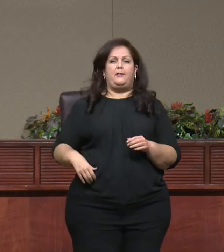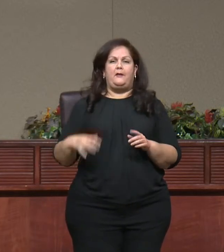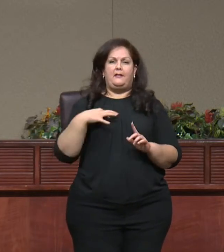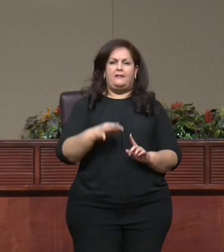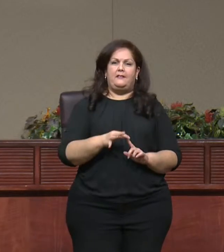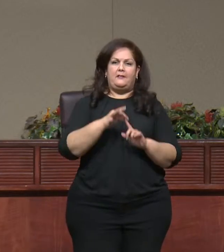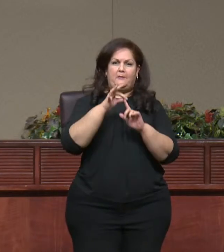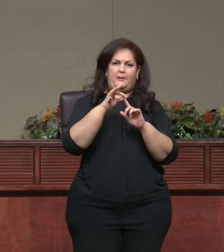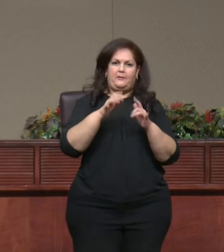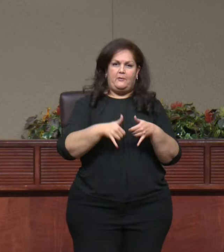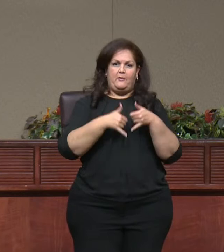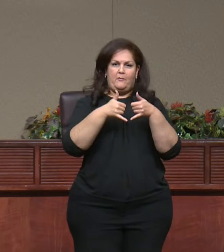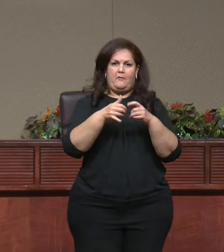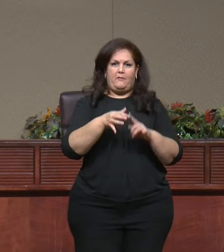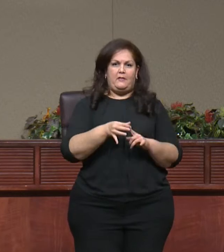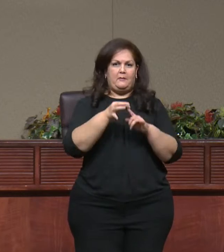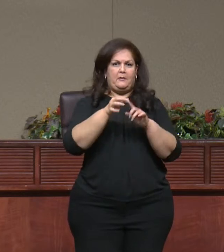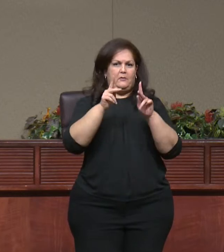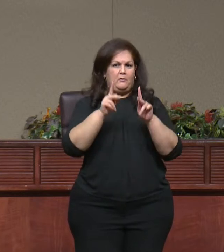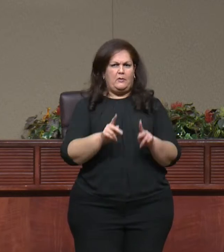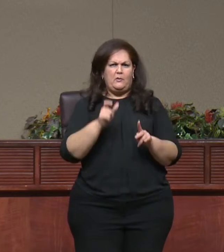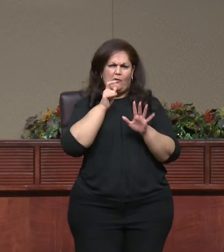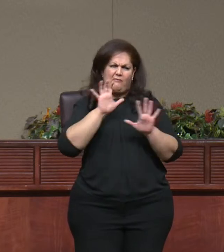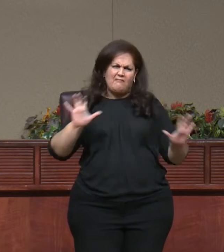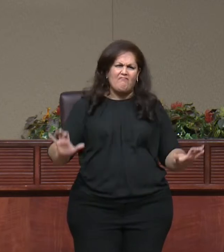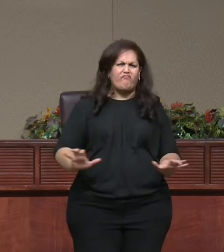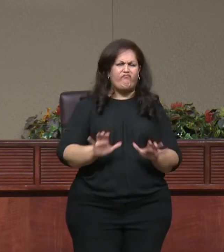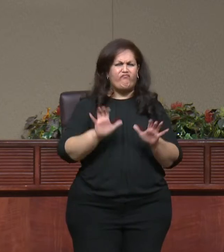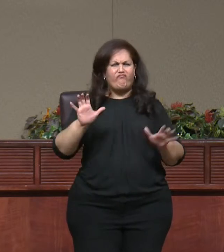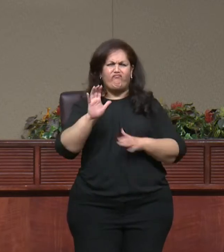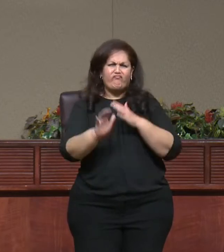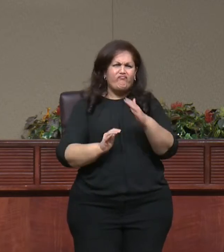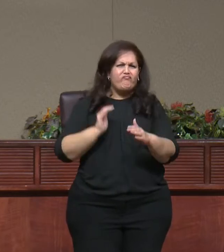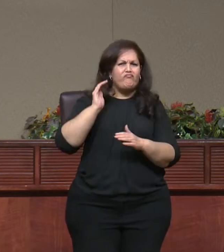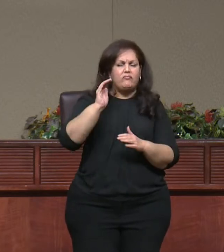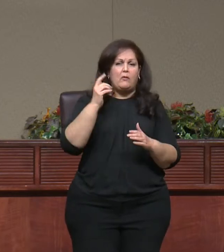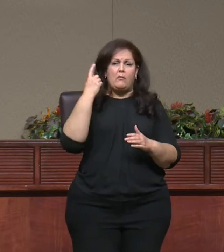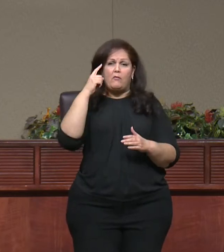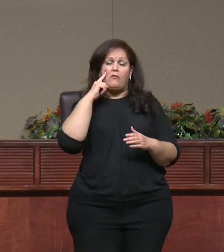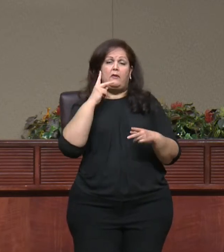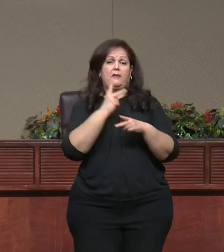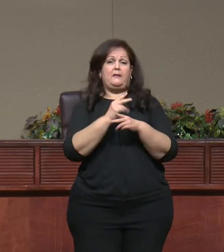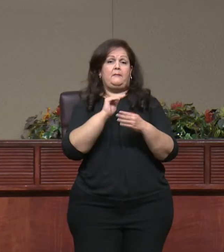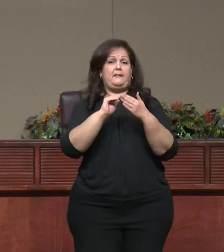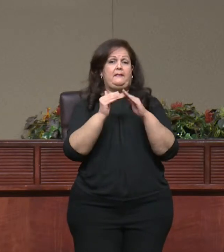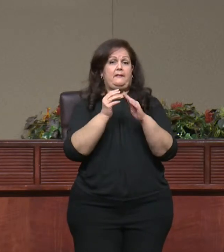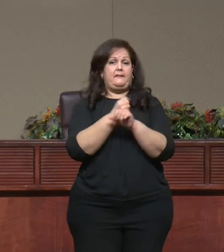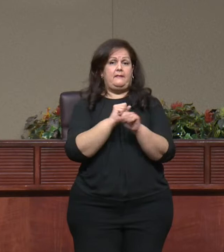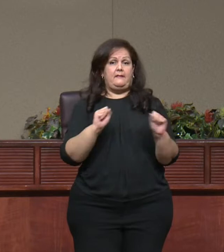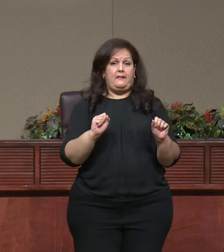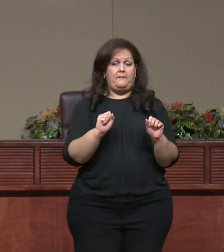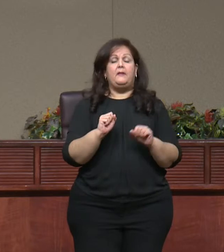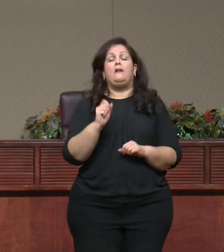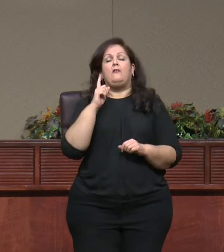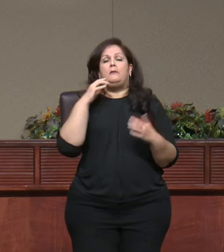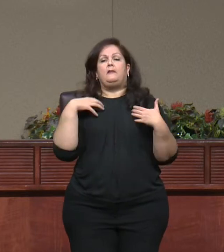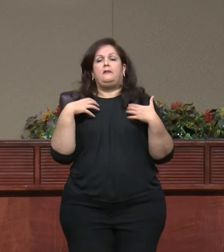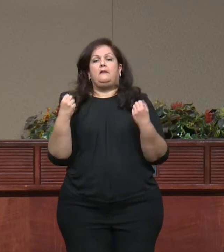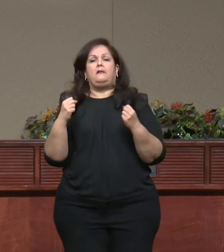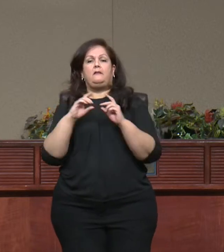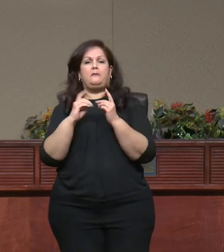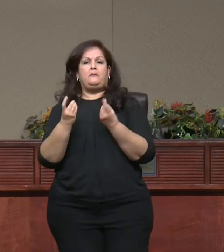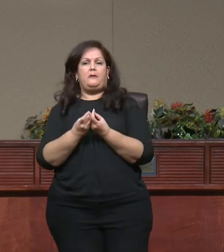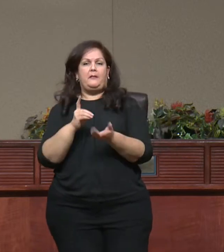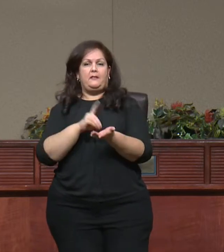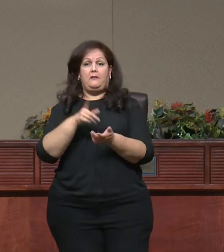a special person who's gone above and beyond to help keep our citizens safe. From the Florida Department of Health in Orange County, Dr. Raul Pino is